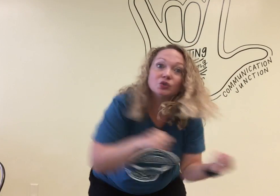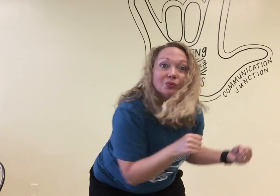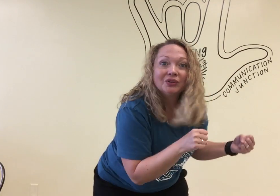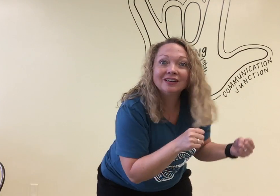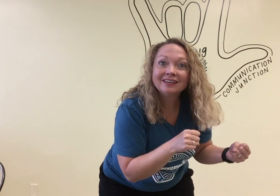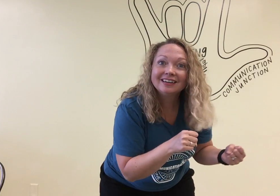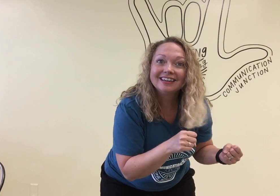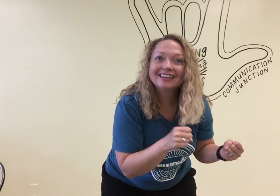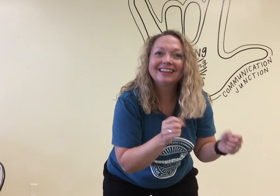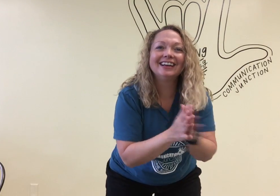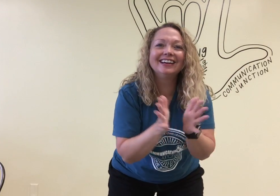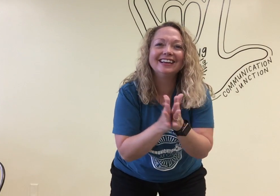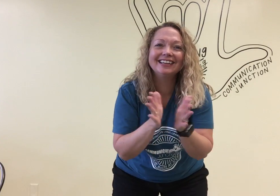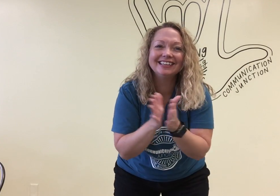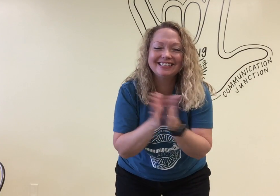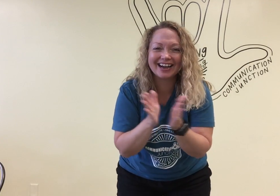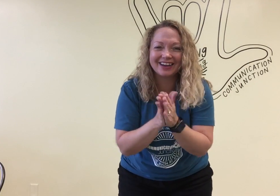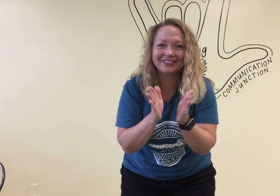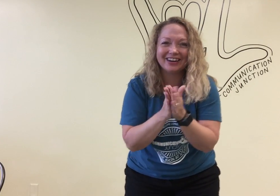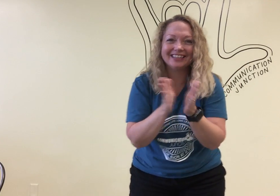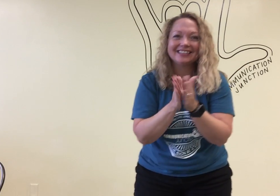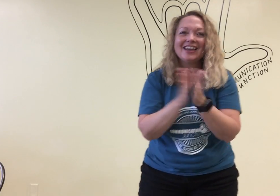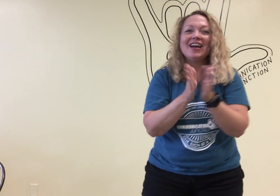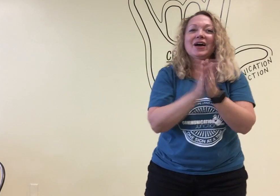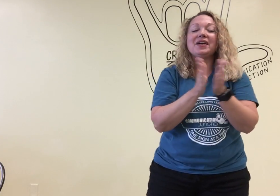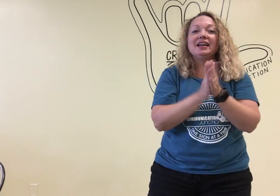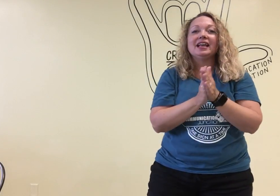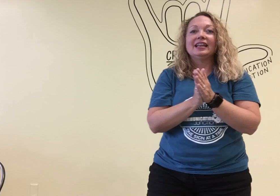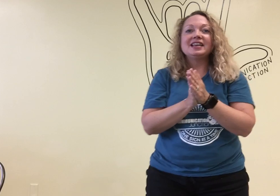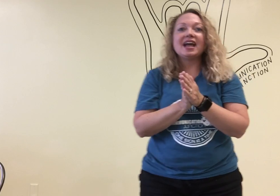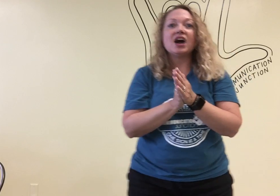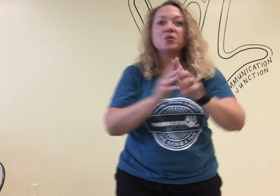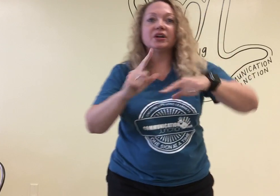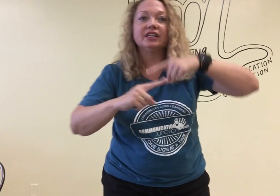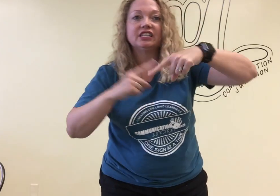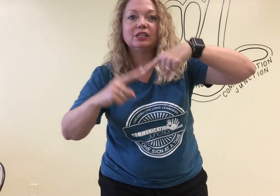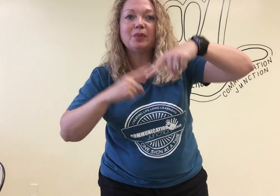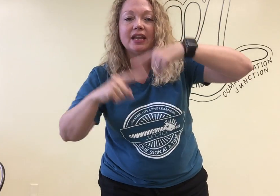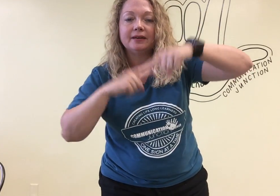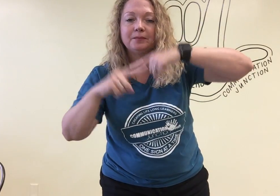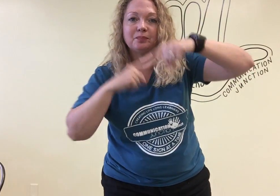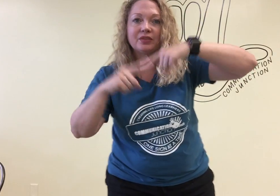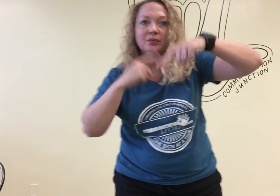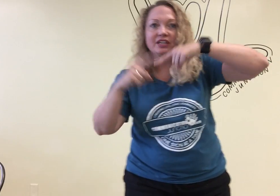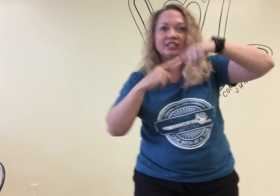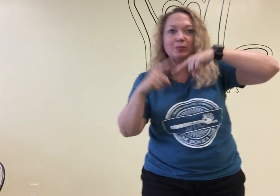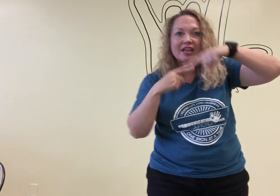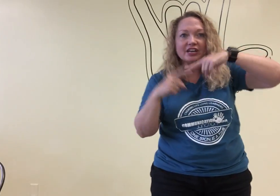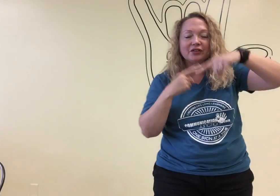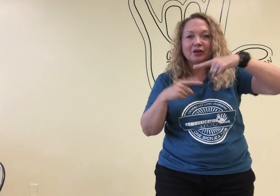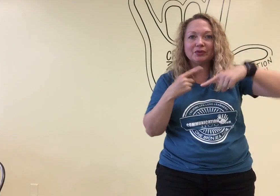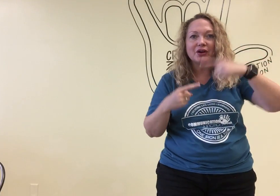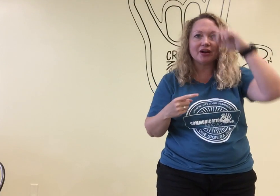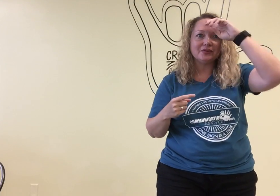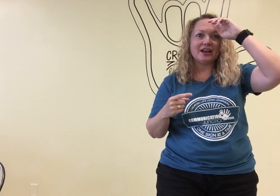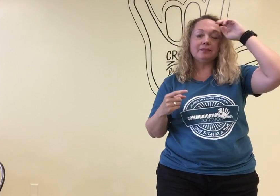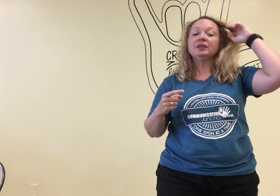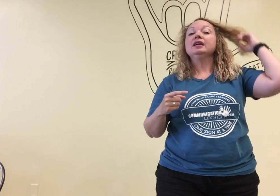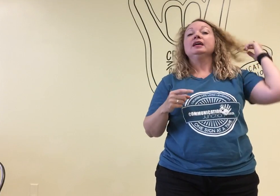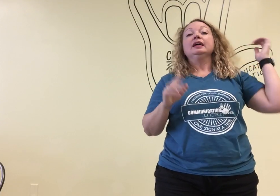zoom. Good job, friends. All right, now we're gonna spin. We're gonna spin in our little blue car. Are you ready?